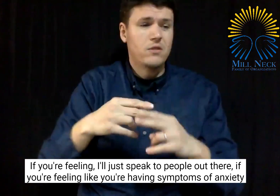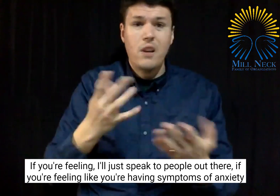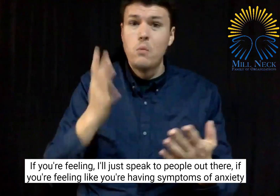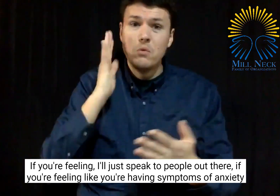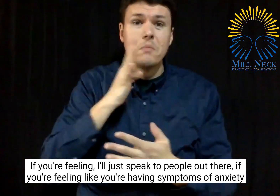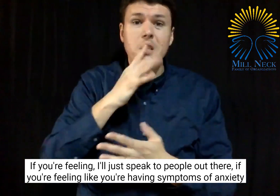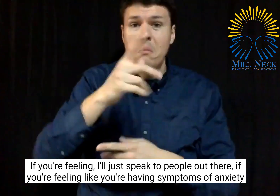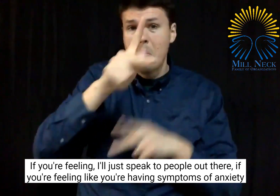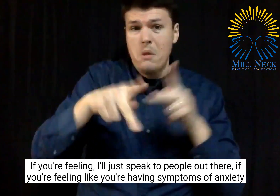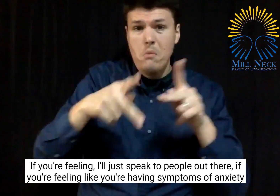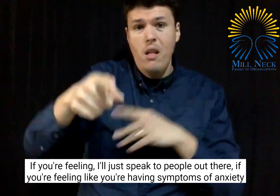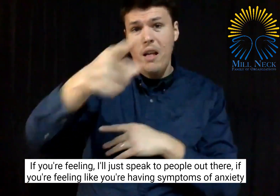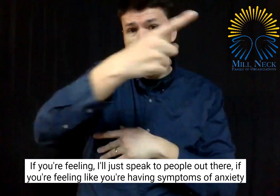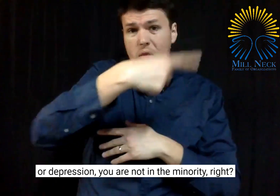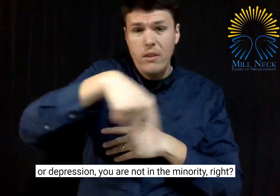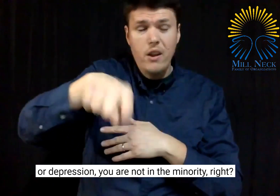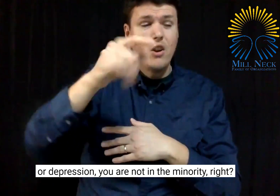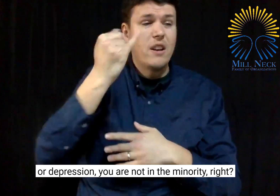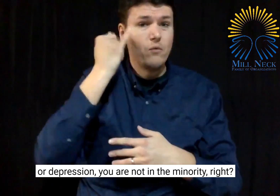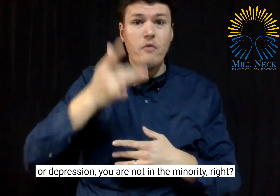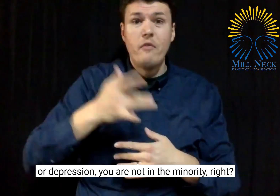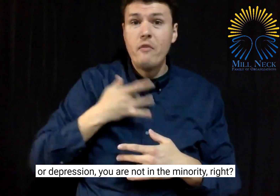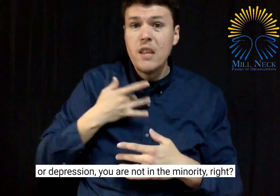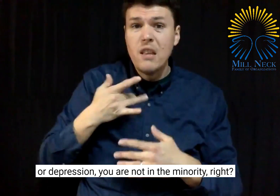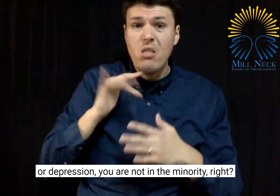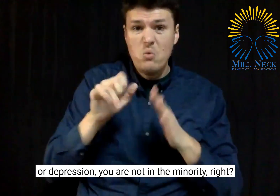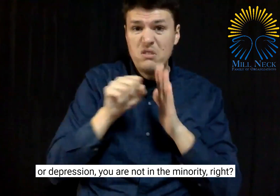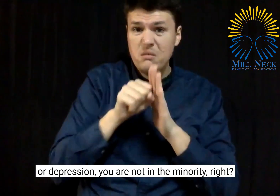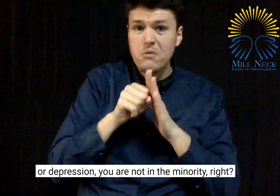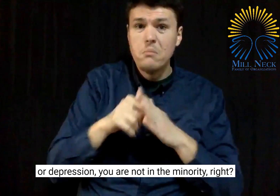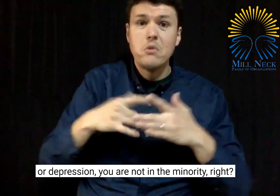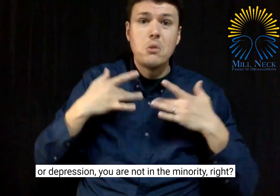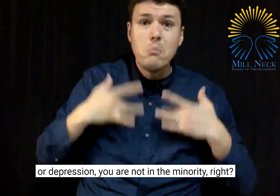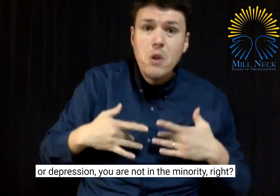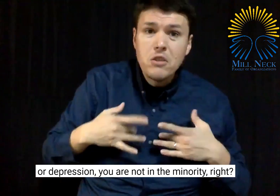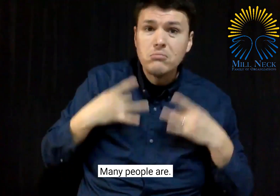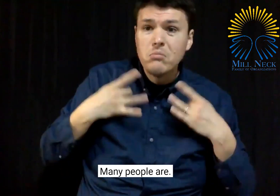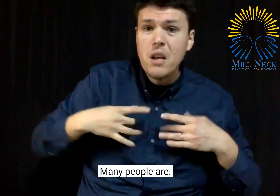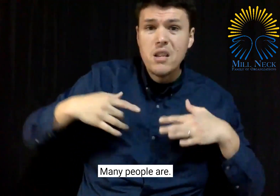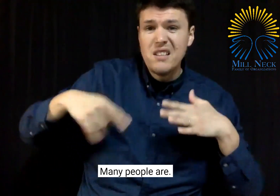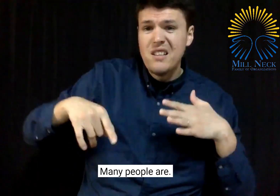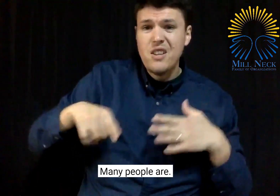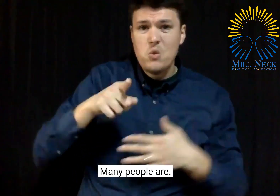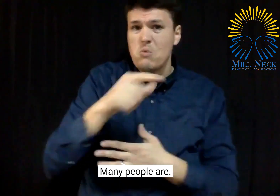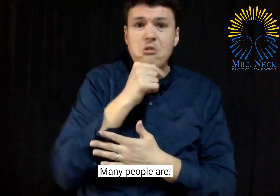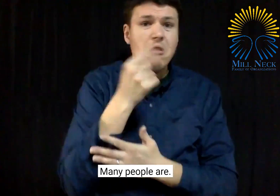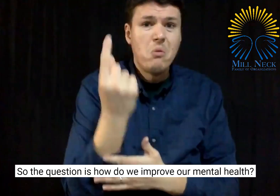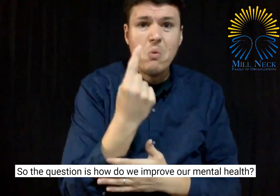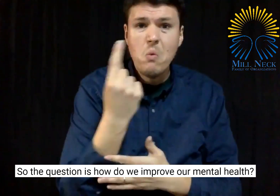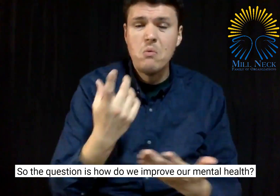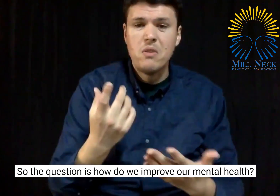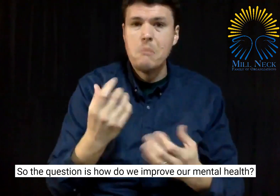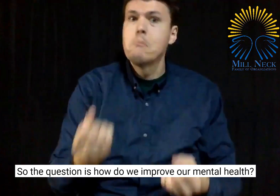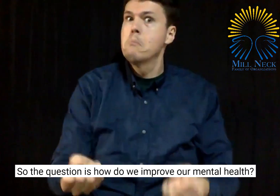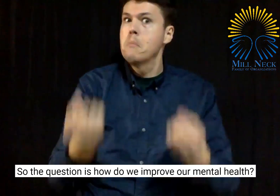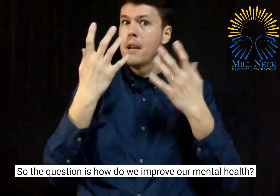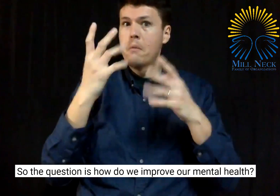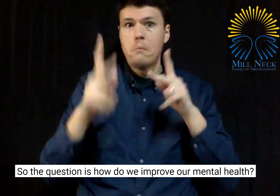you're having symptoms of anxiety or depression, you are not in the minority, right? Many people are. So the question is, how do we improve our